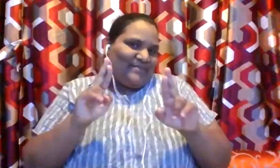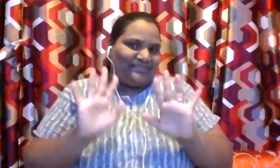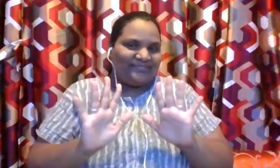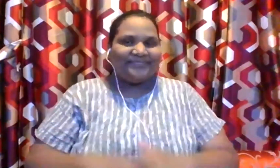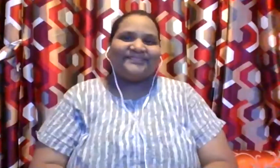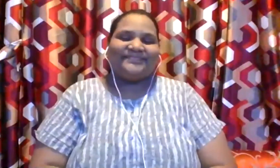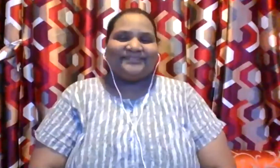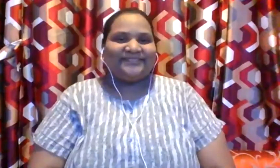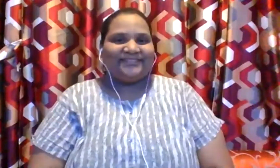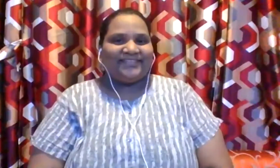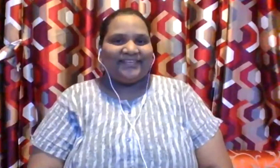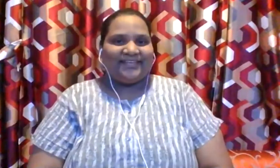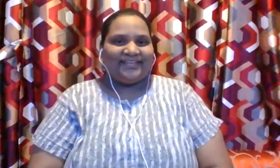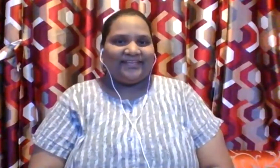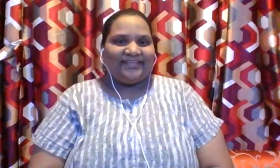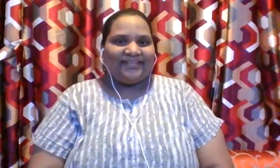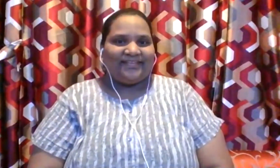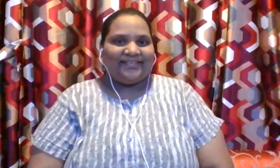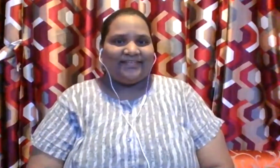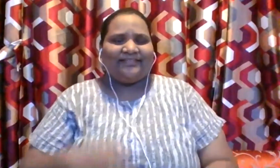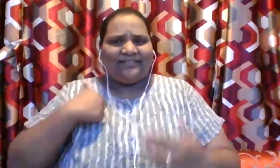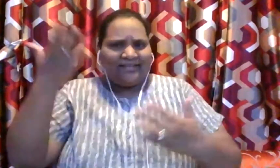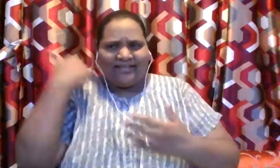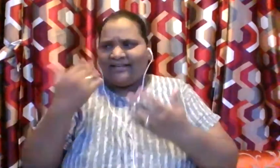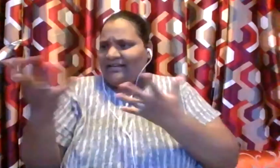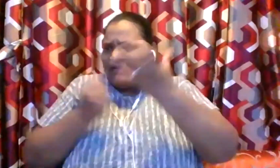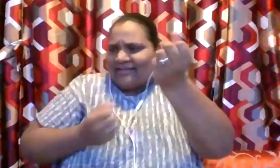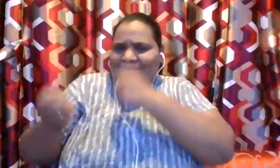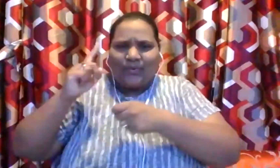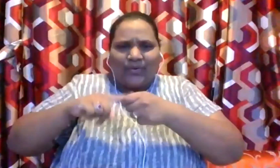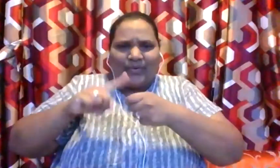So I have been receiving some questions on my WhatsApp.